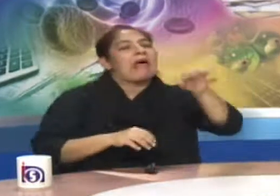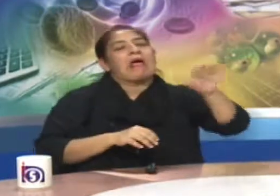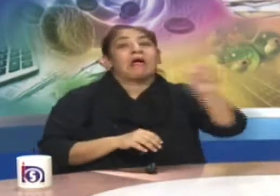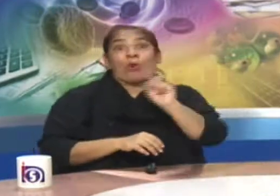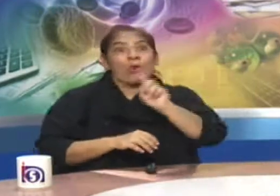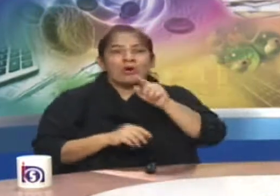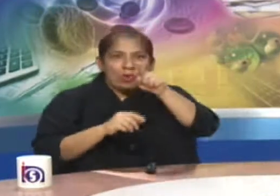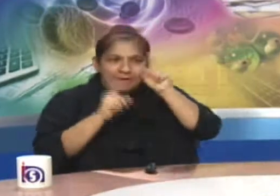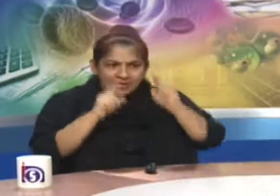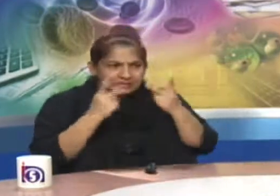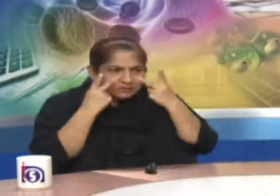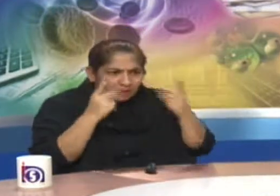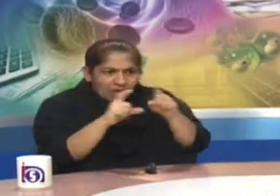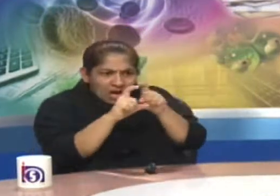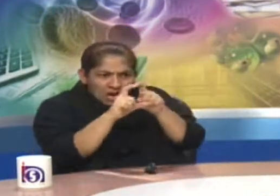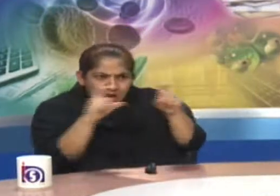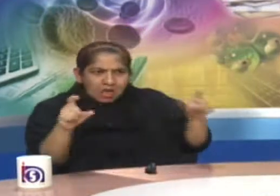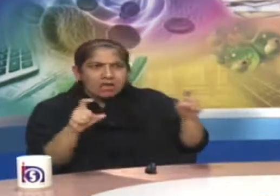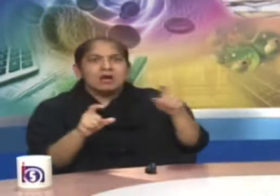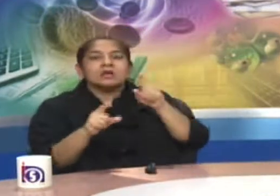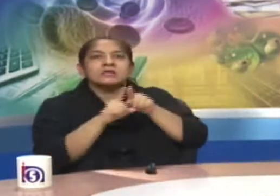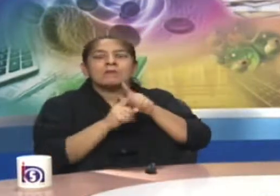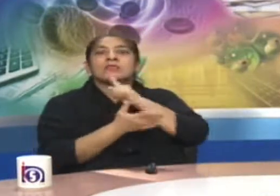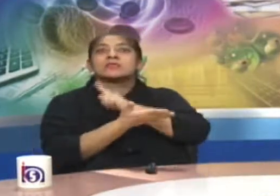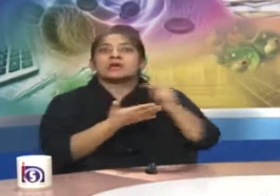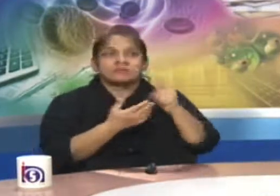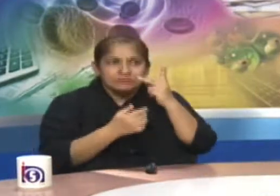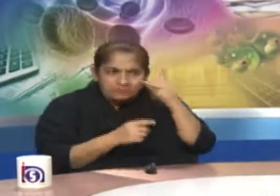It should not be fake, it should be real, original.